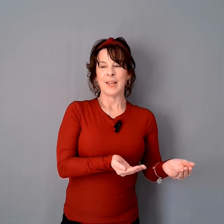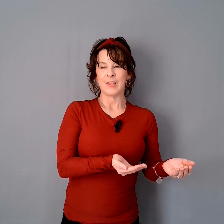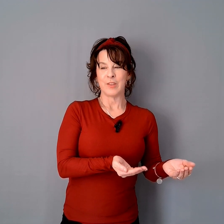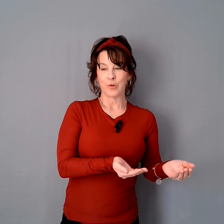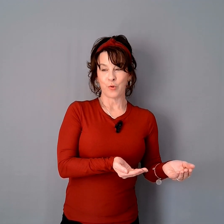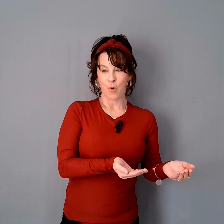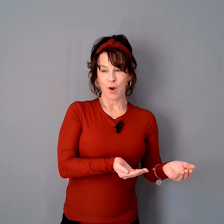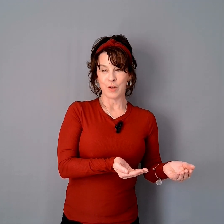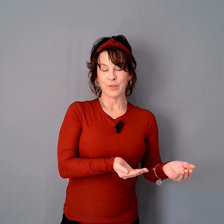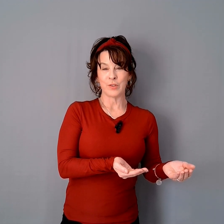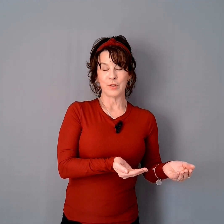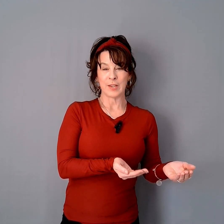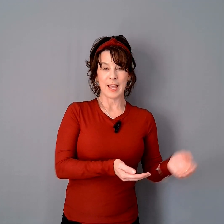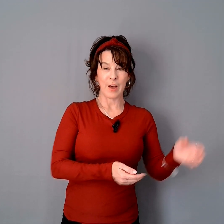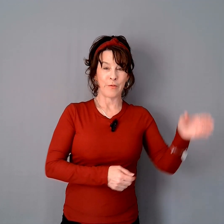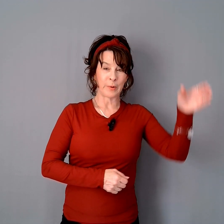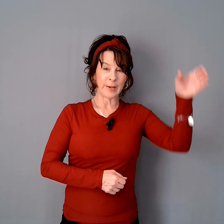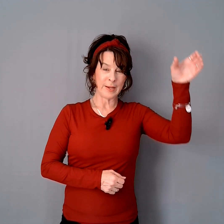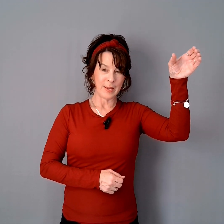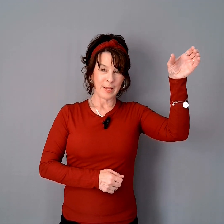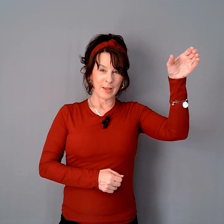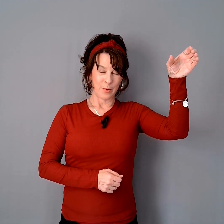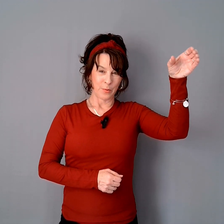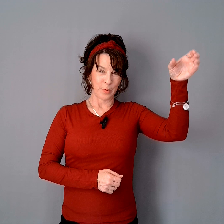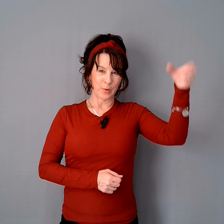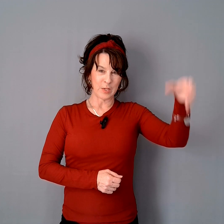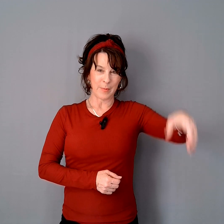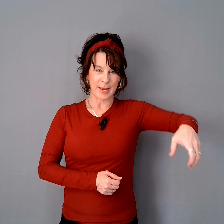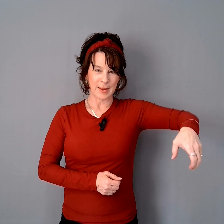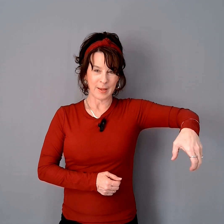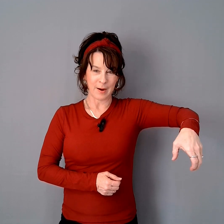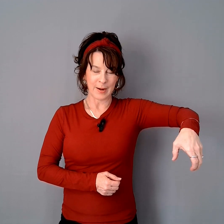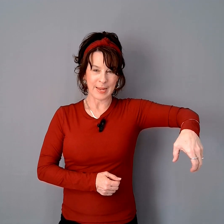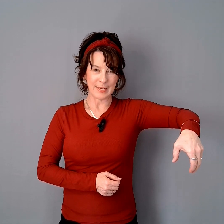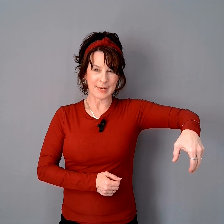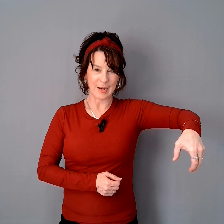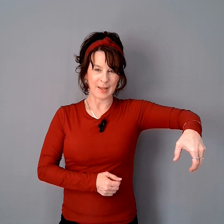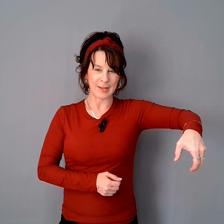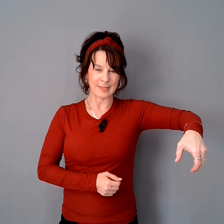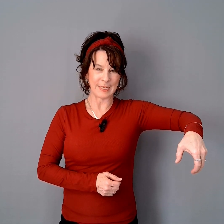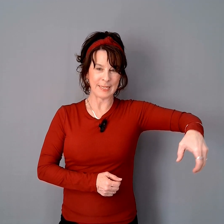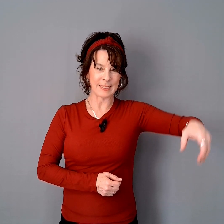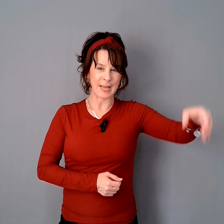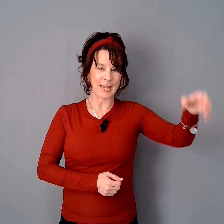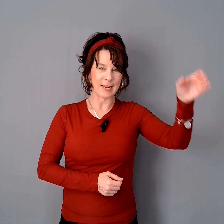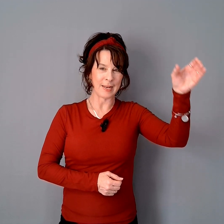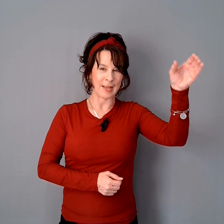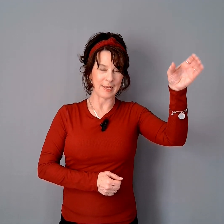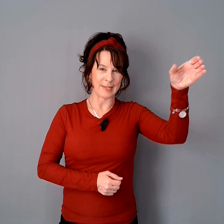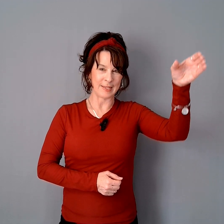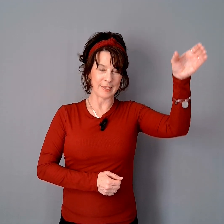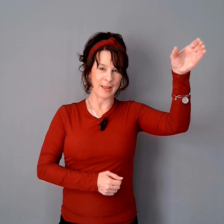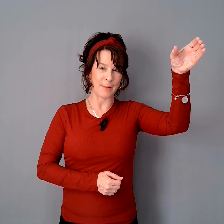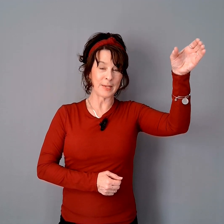The cross to Calvary. We're going to make our hand kind of like a C sign, like it's cupped, and